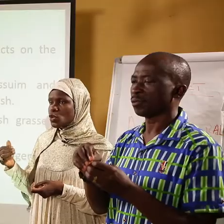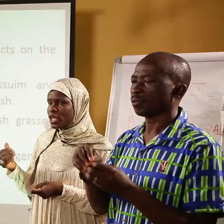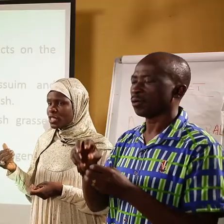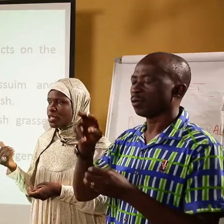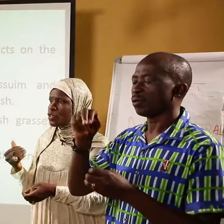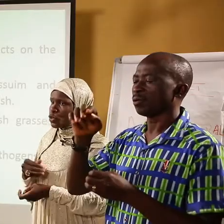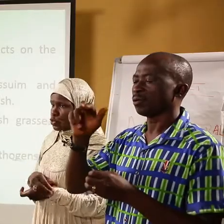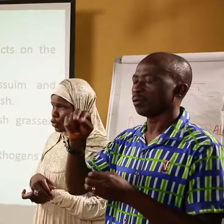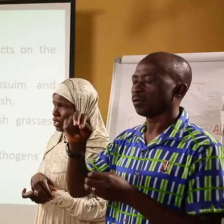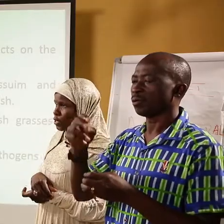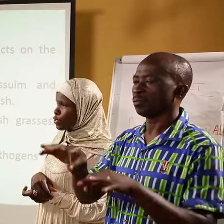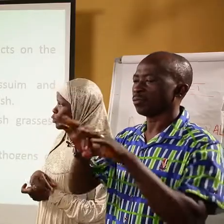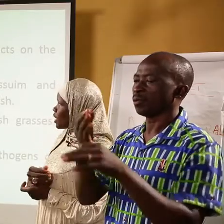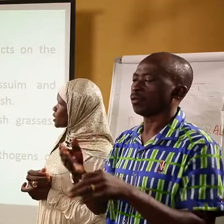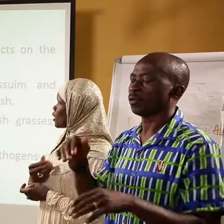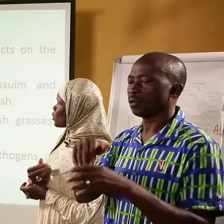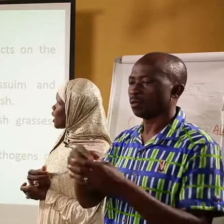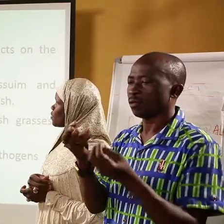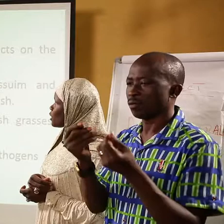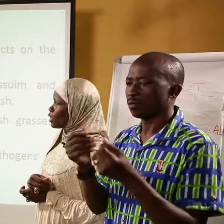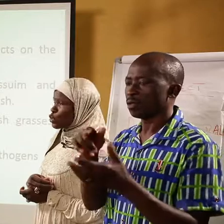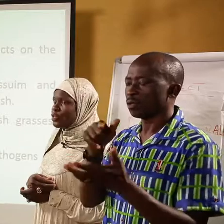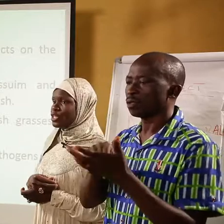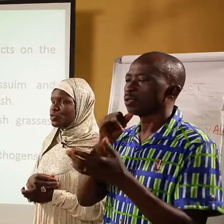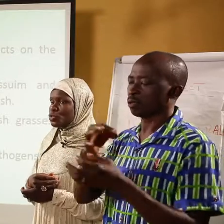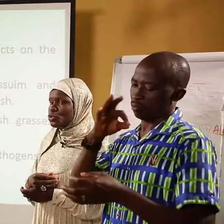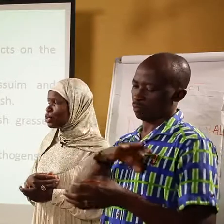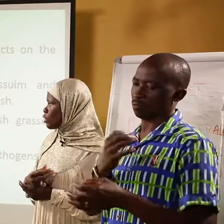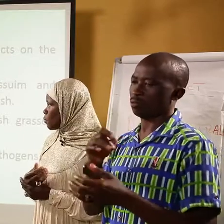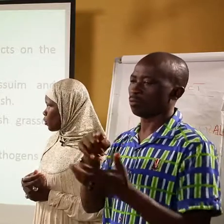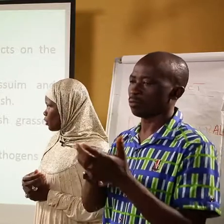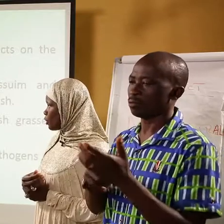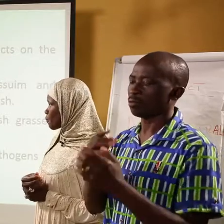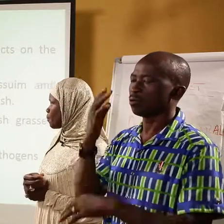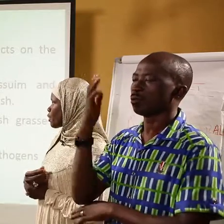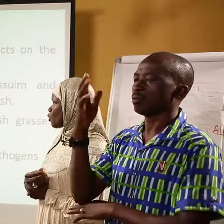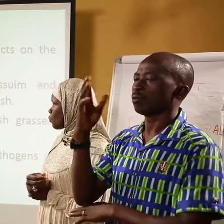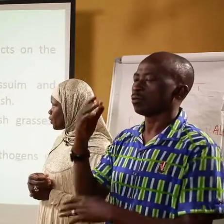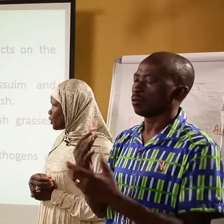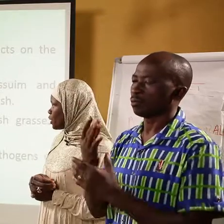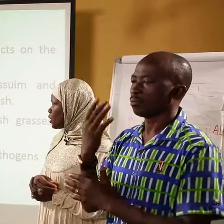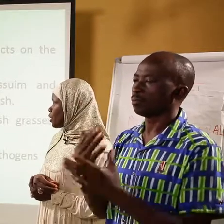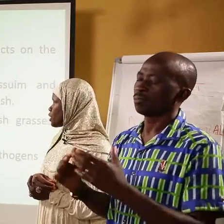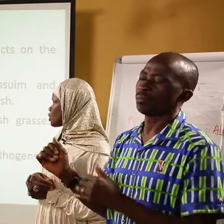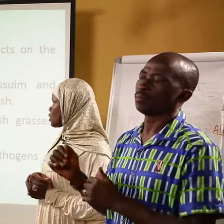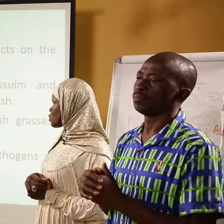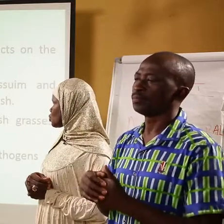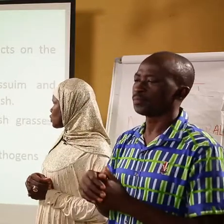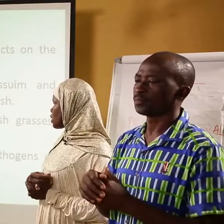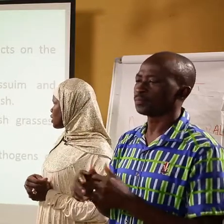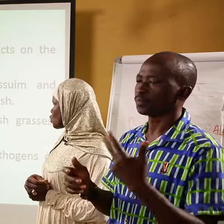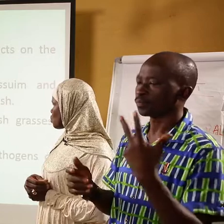add nutrients to the soil. So that is another advantage of this bush burning. Number three,